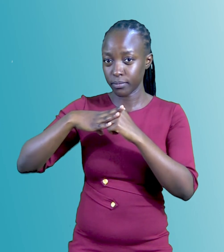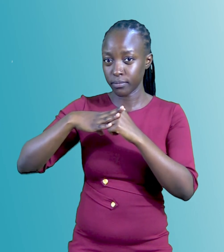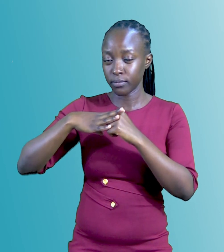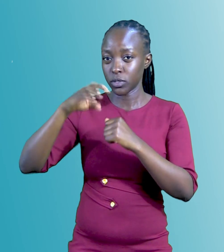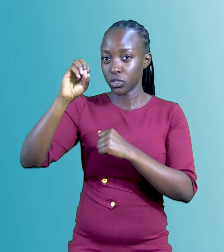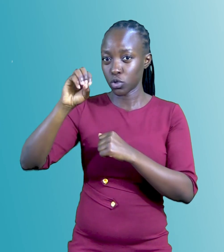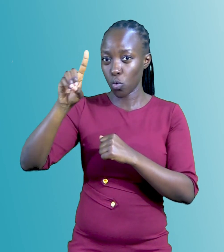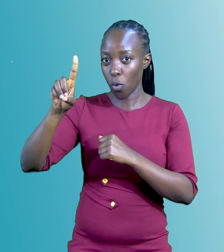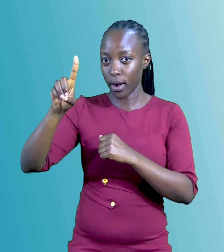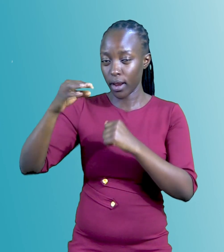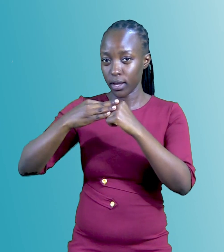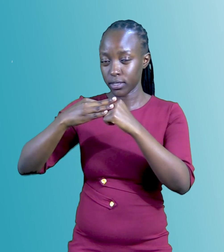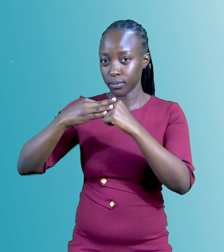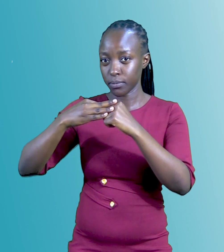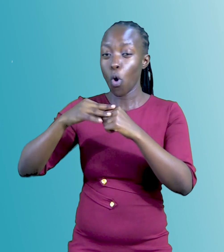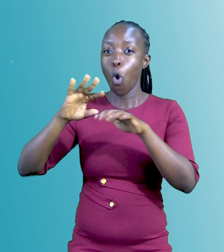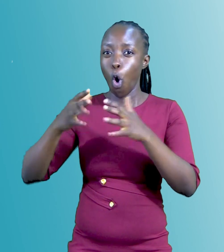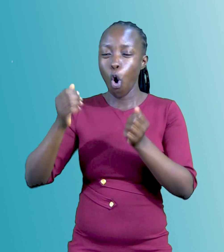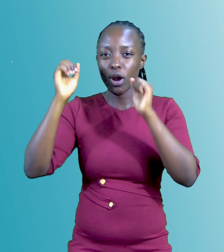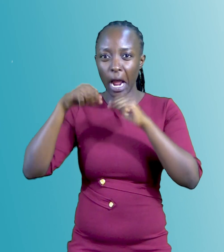29018, or visit our website on